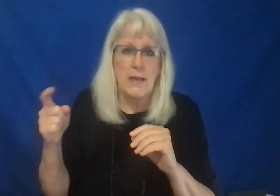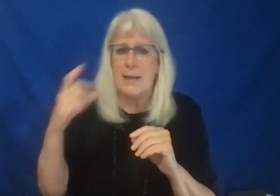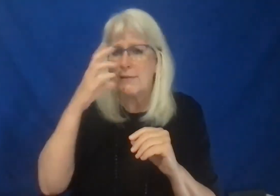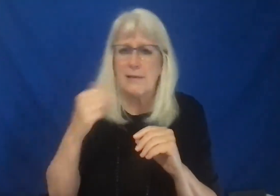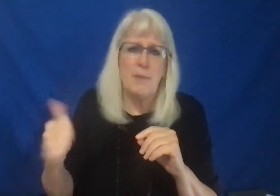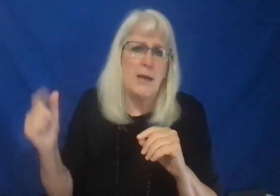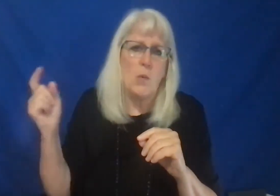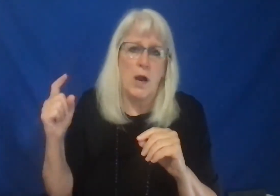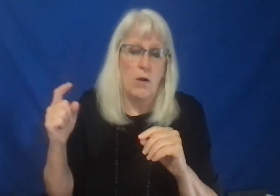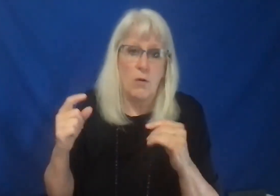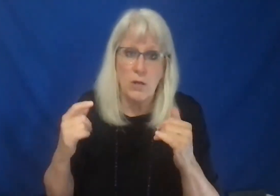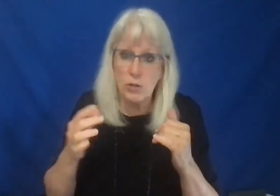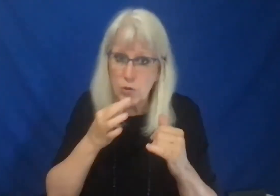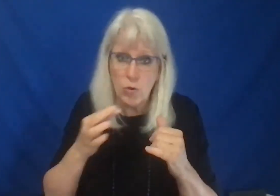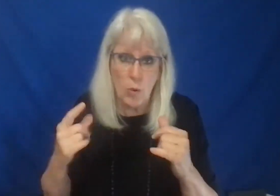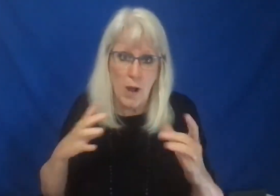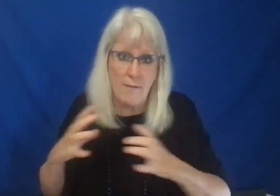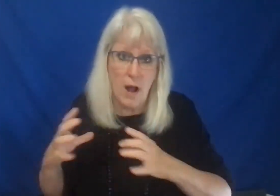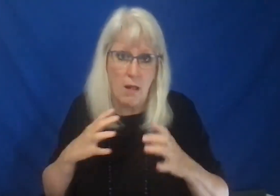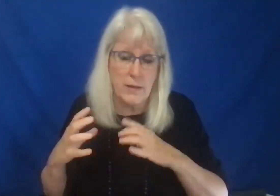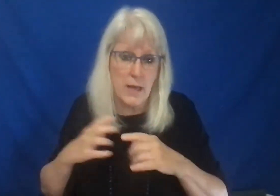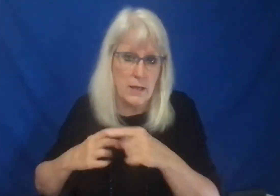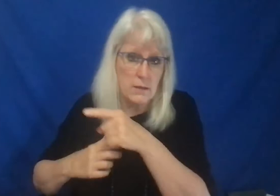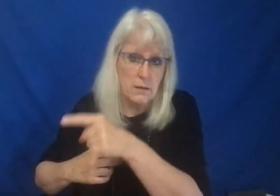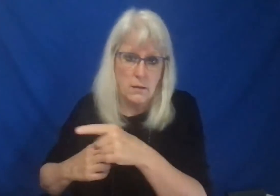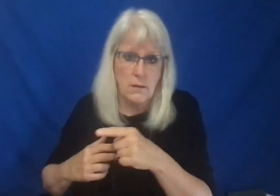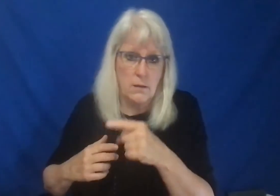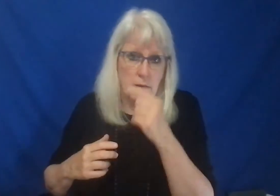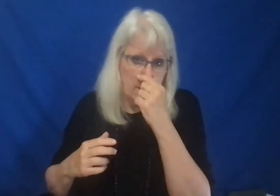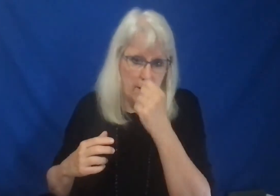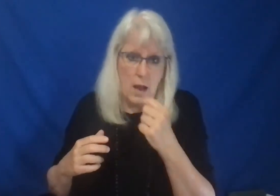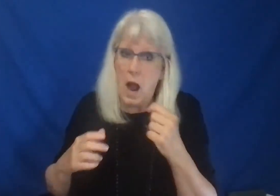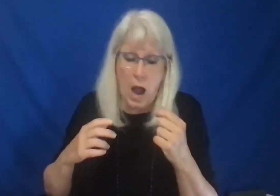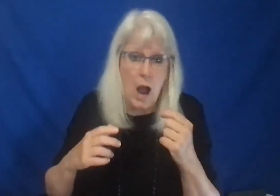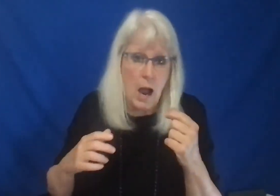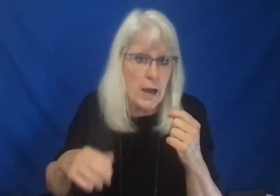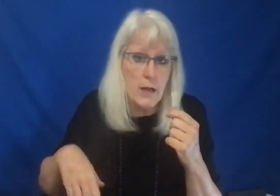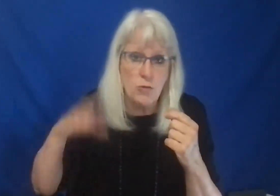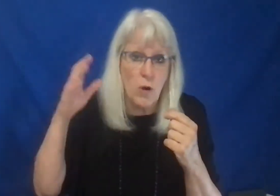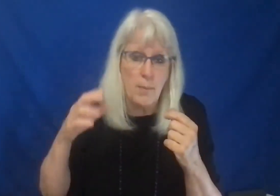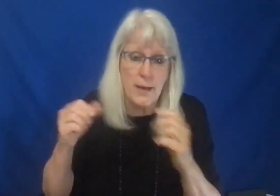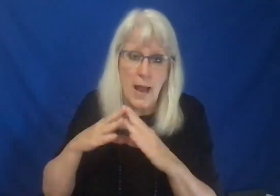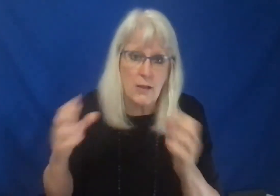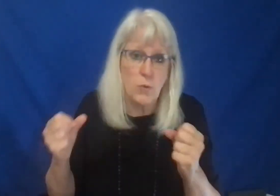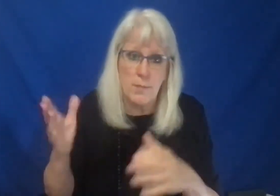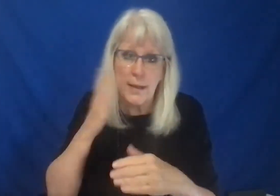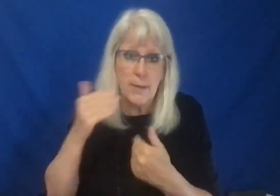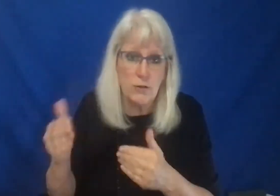communal holiday coming up, and in his magic wand, I kid you not, he grew up in a house with plenty of bedrooms, but his brothers and he slept on